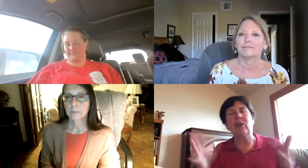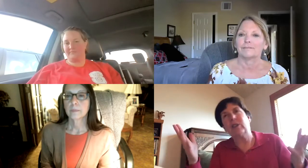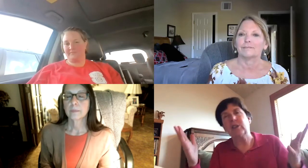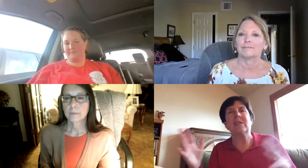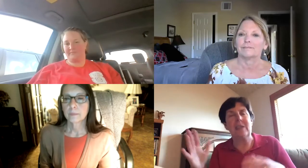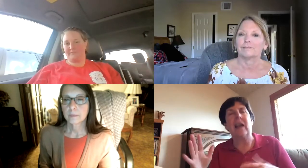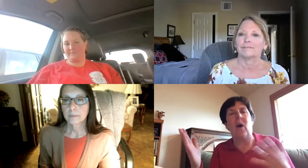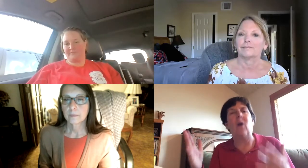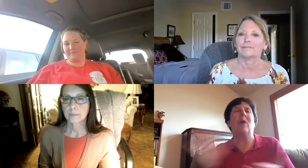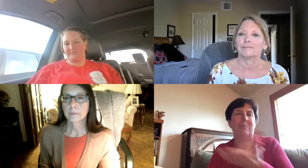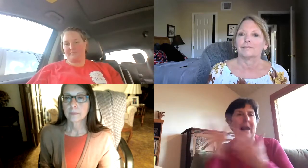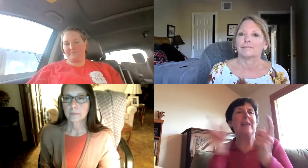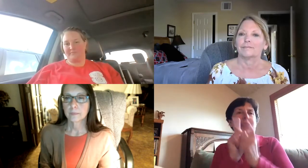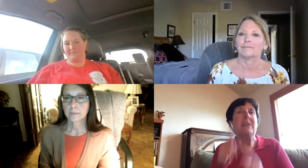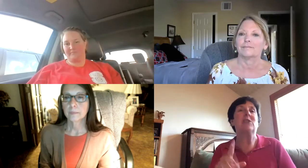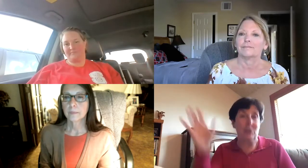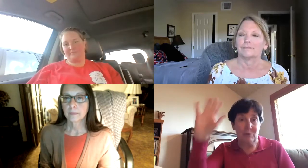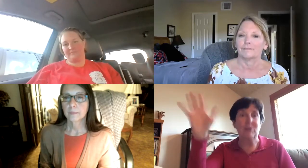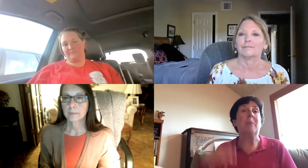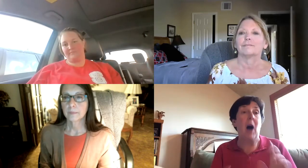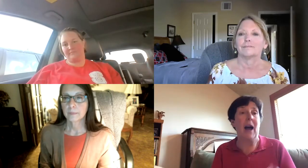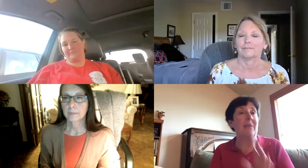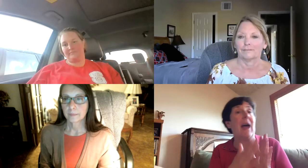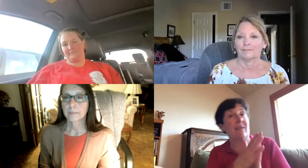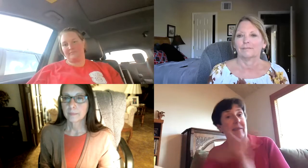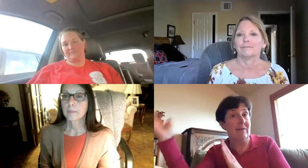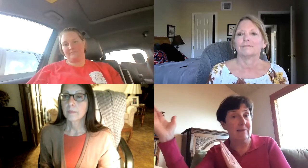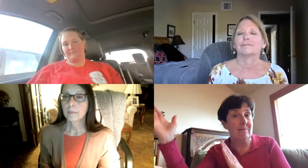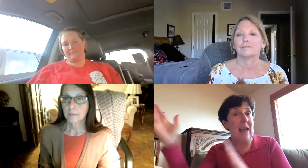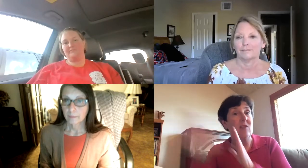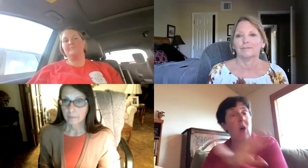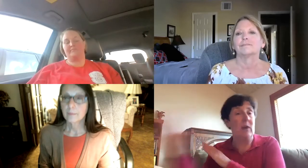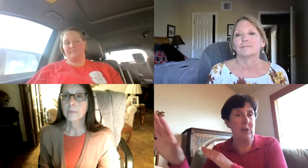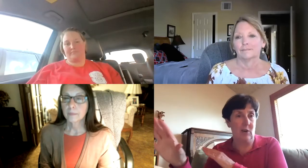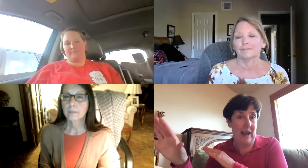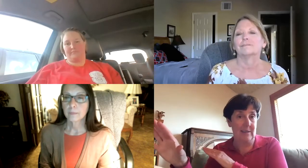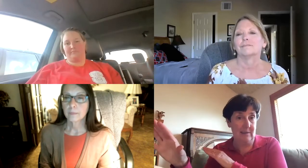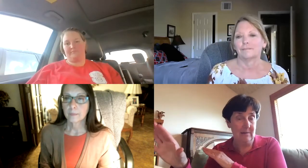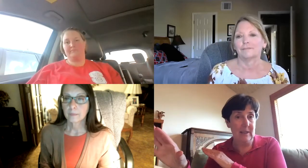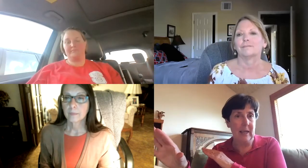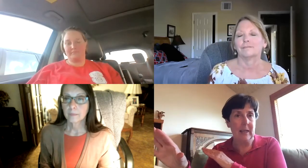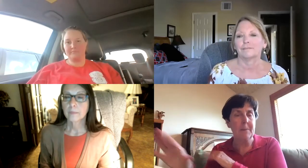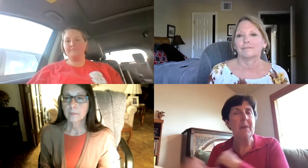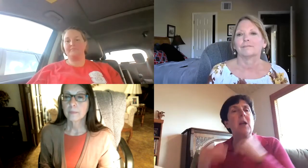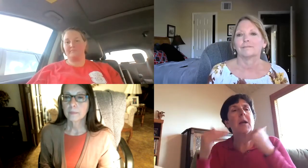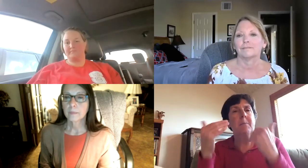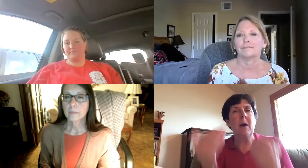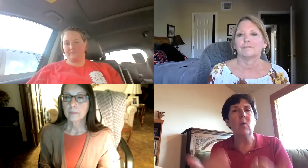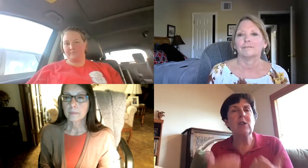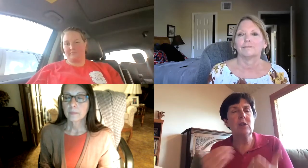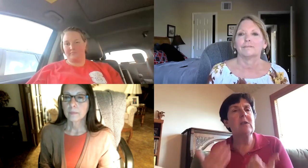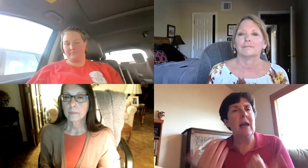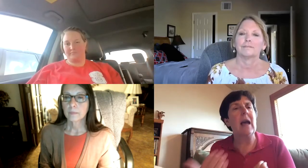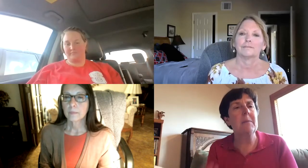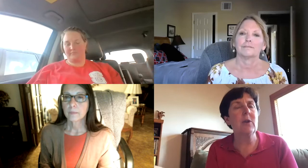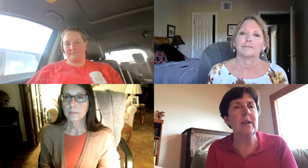know, you could just say, oh, well, nice to meet you, goodbye. And that's always your last mm-hmm. thing. But